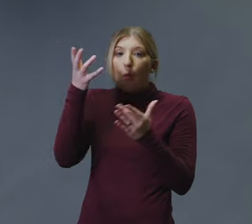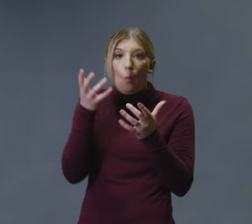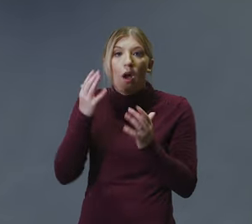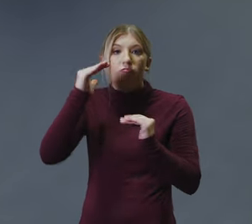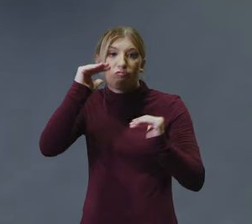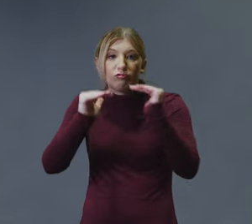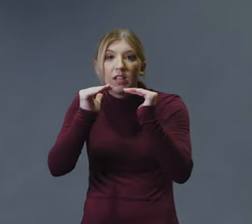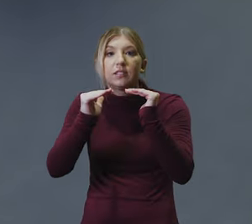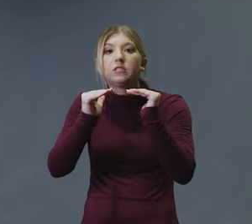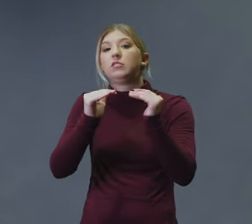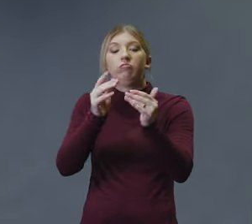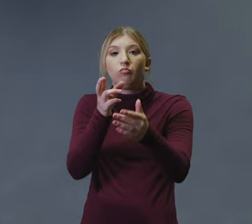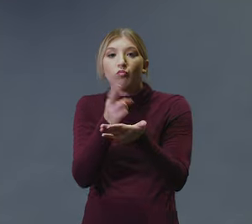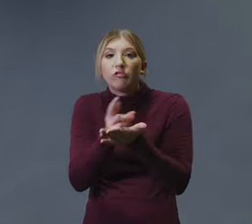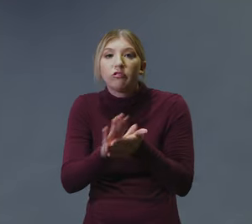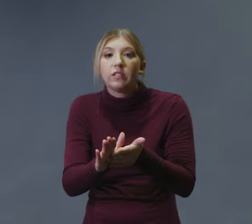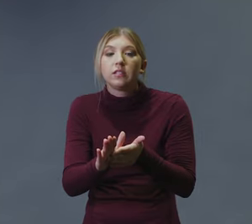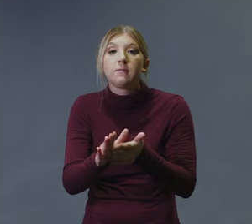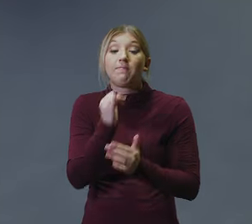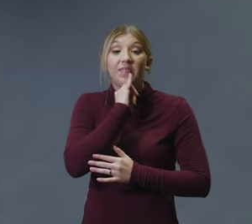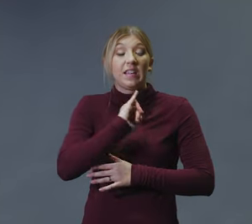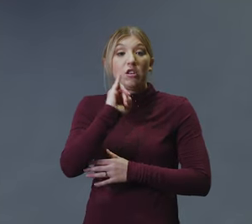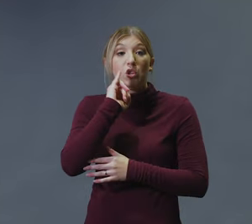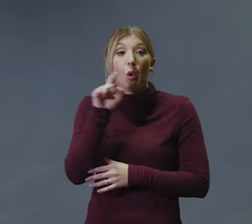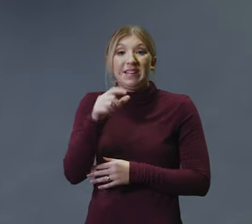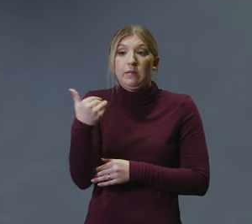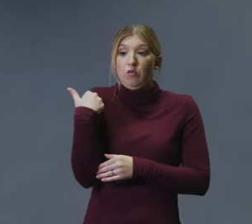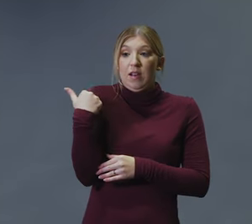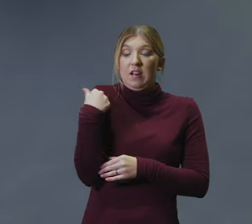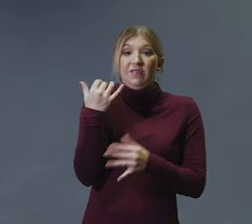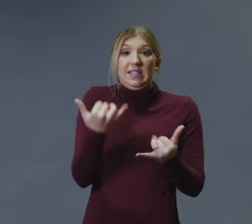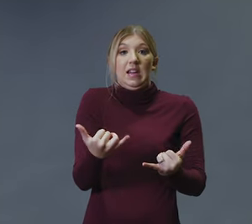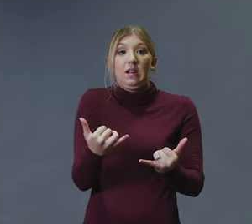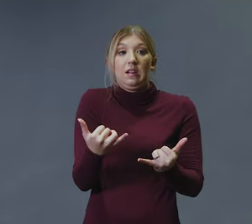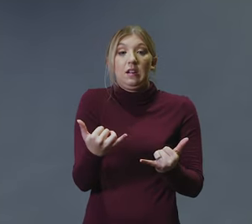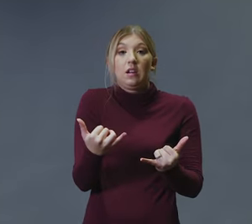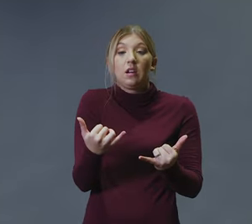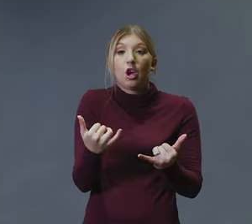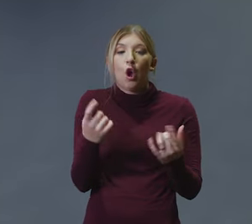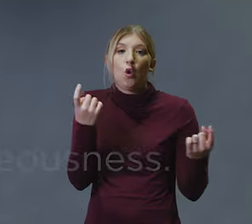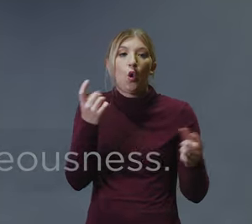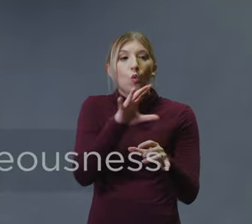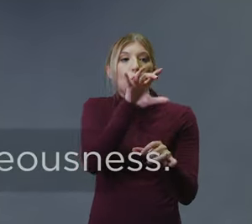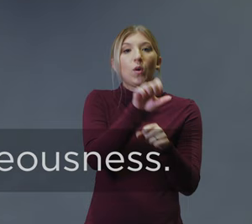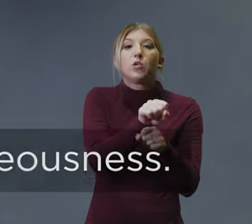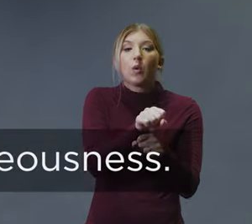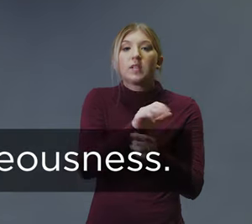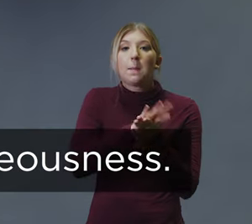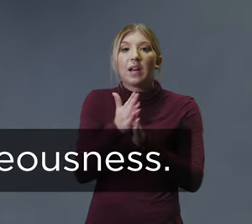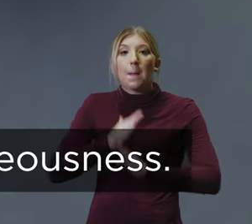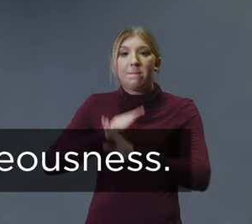righteousness. What we see with Israel and what we need to be reminded of today is that rituals can become barriers